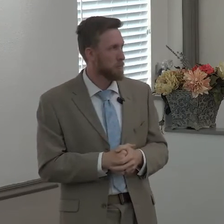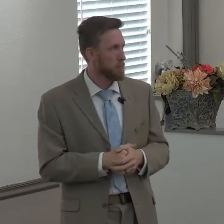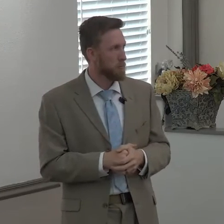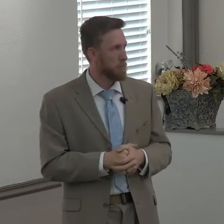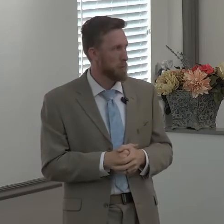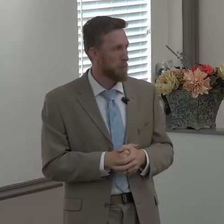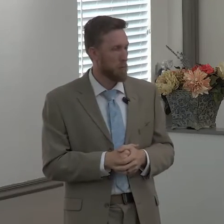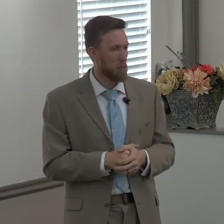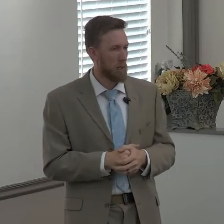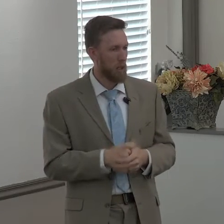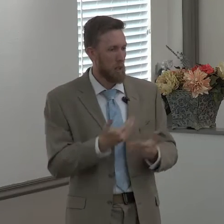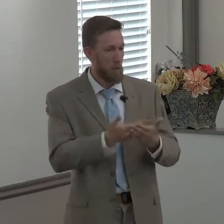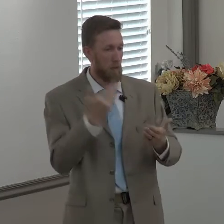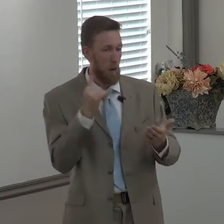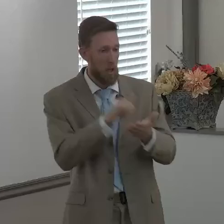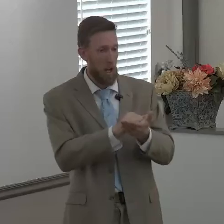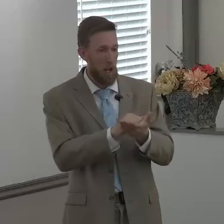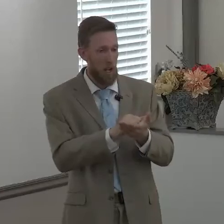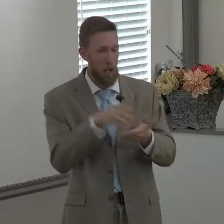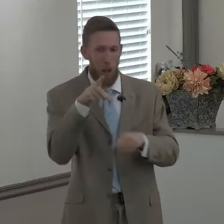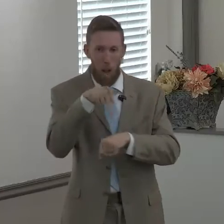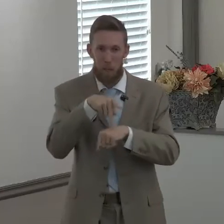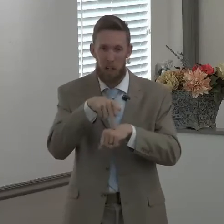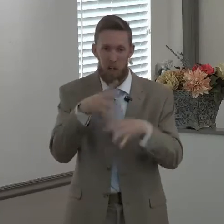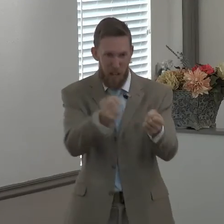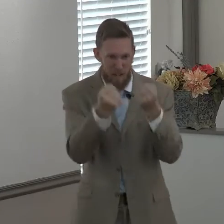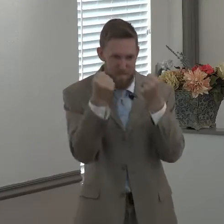even before that happens.